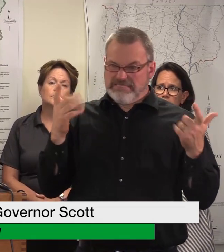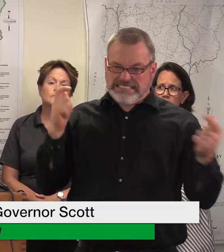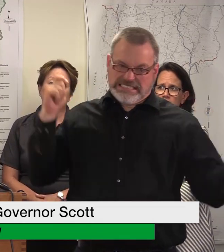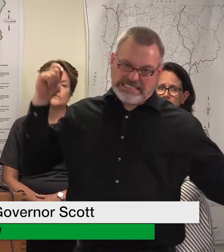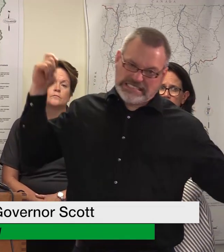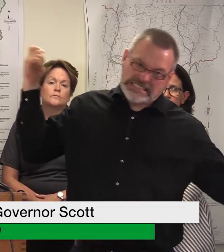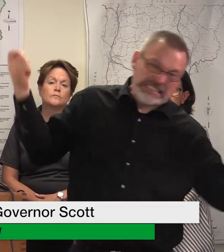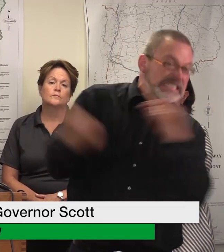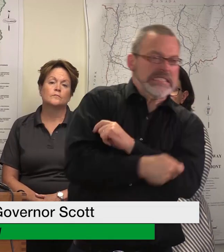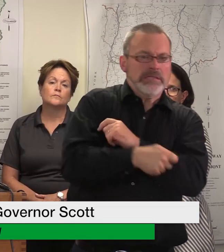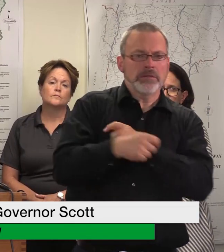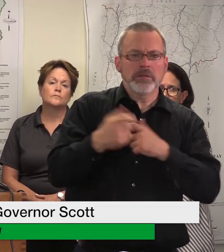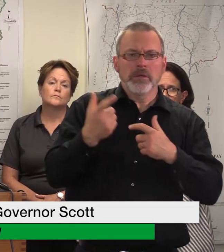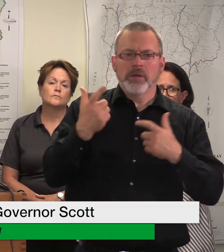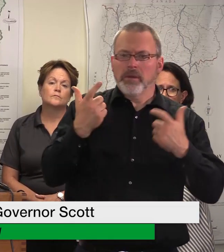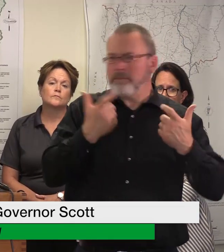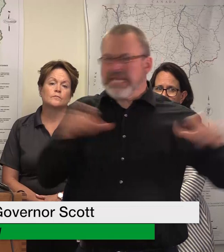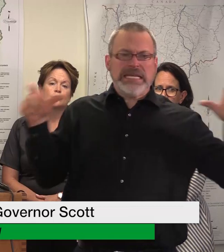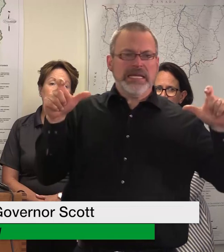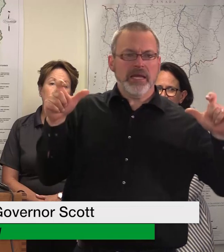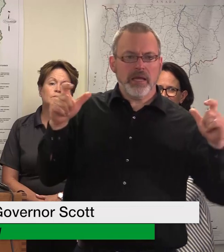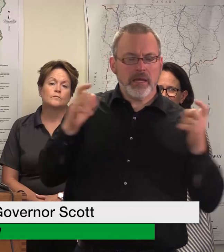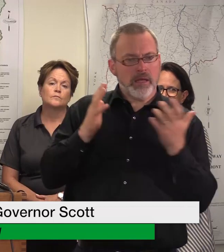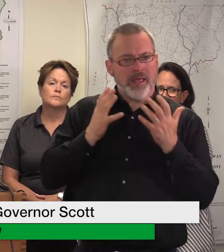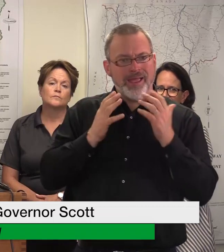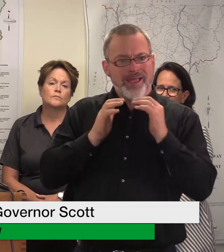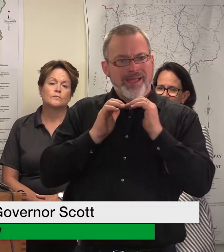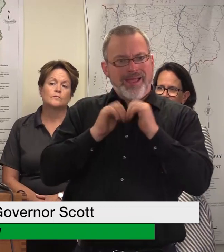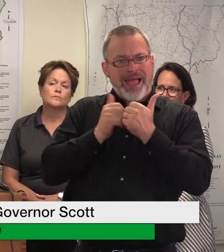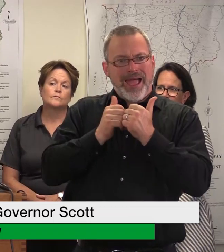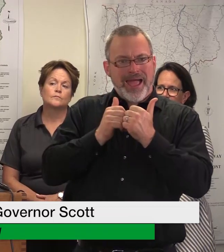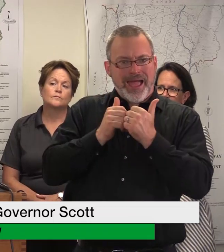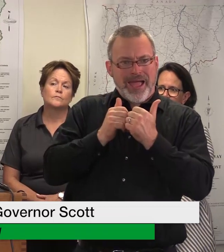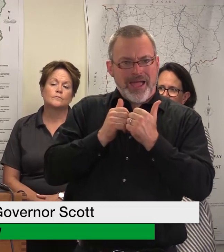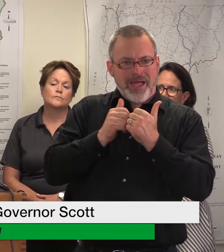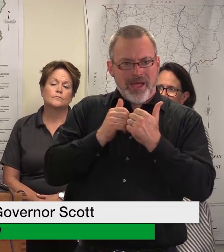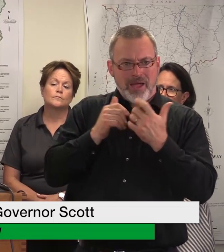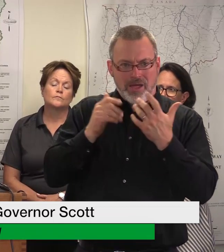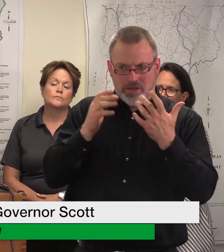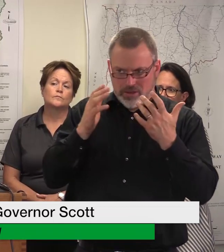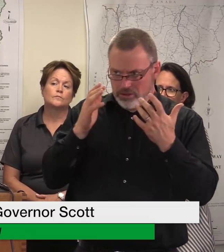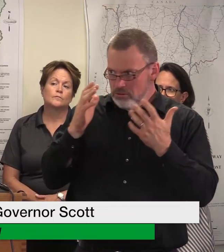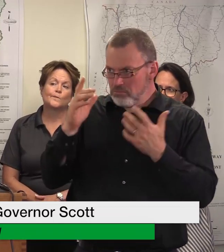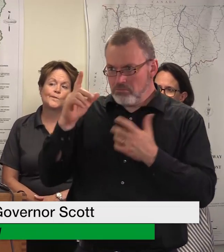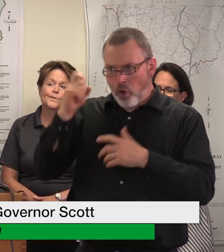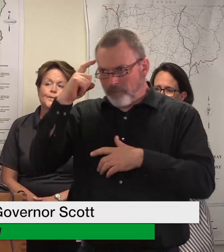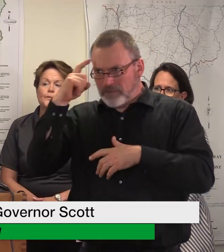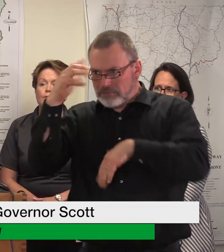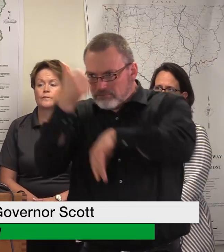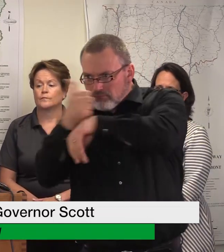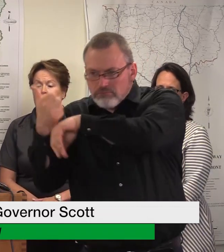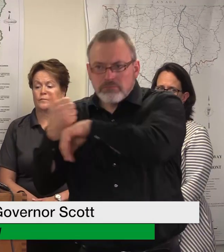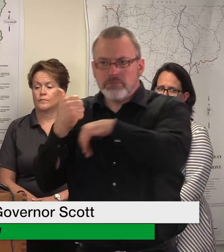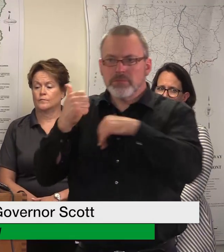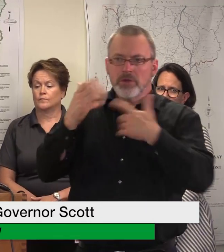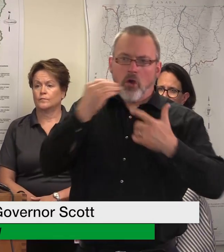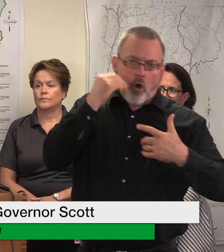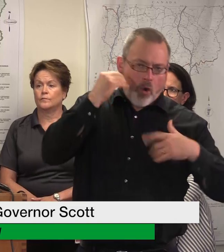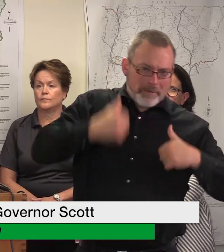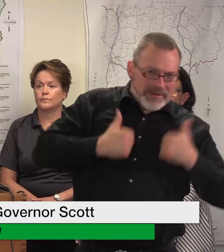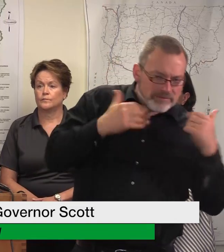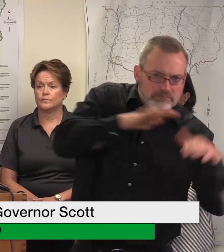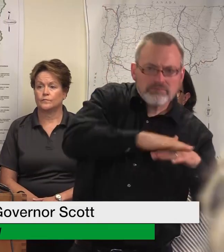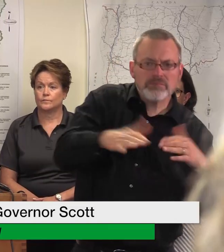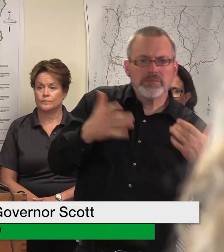that we settle, govern, plan? Yeah, I think some of these are